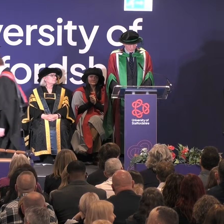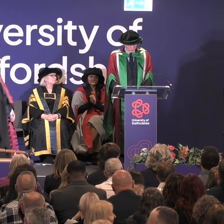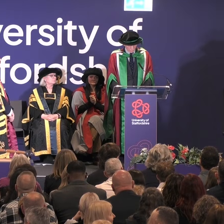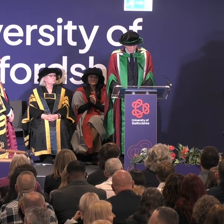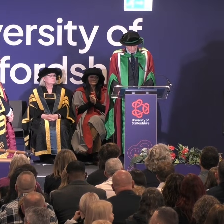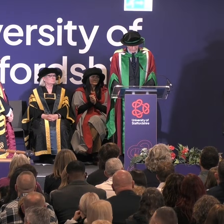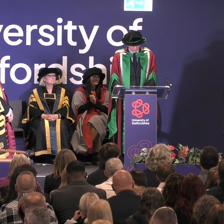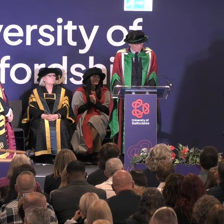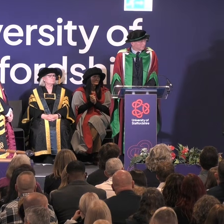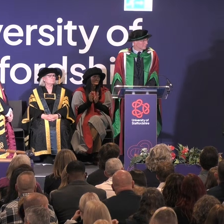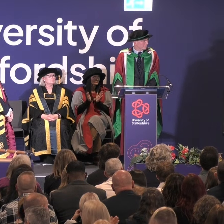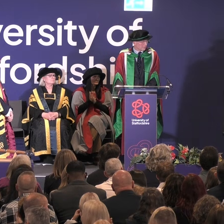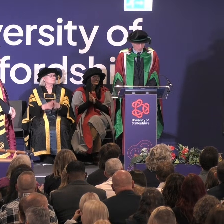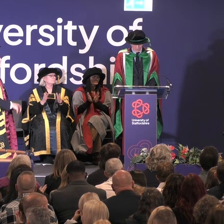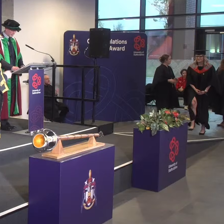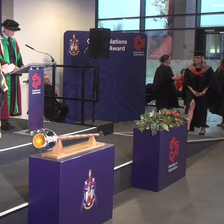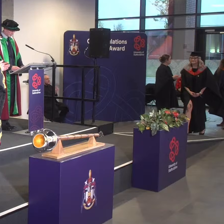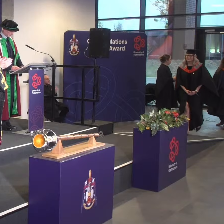Grace Winfield.